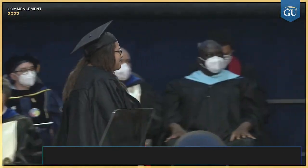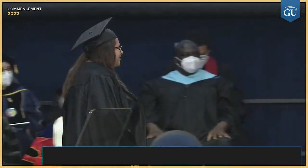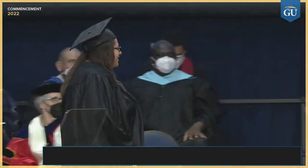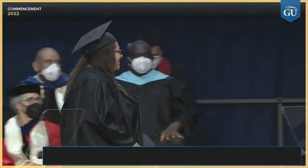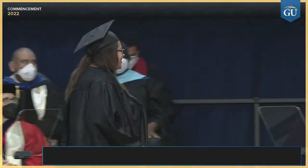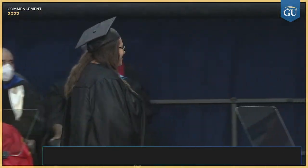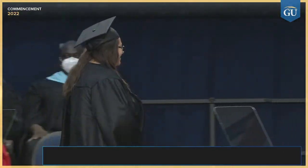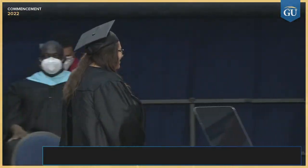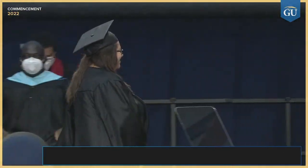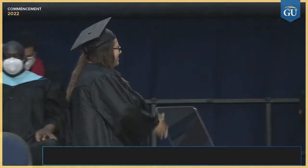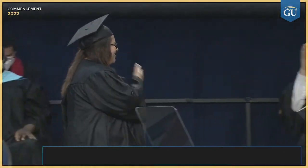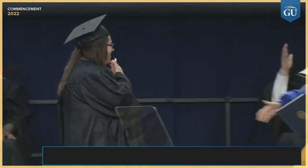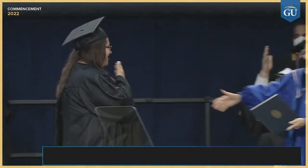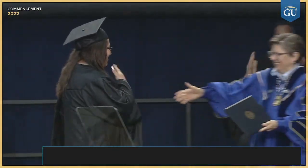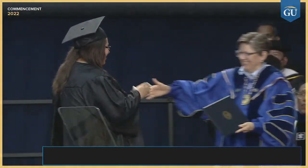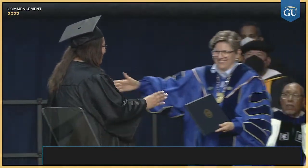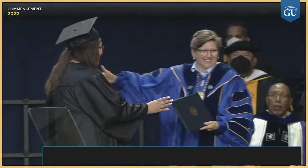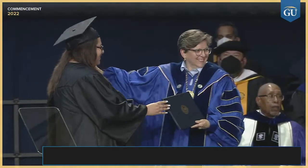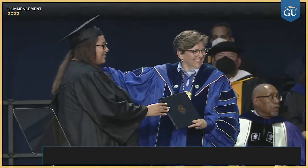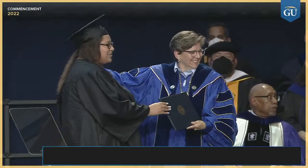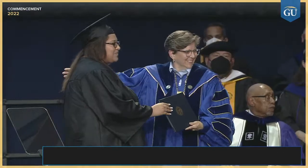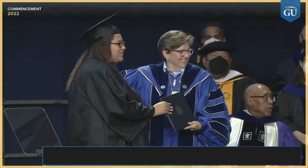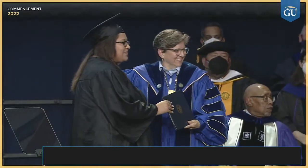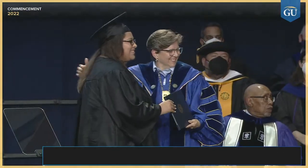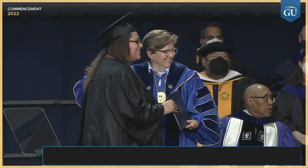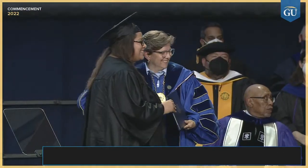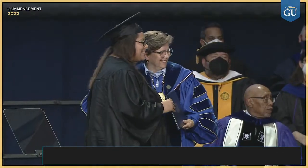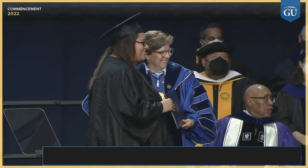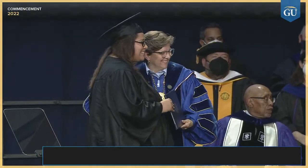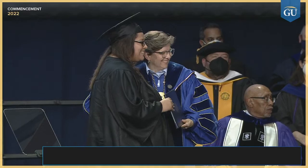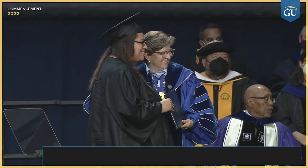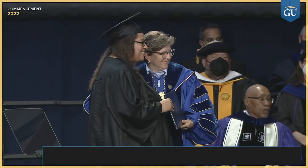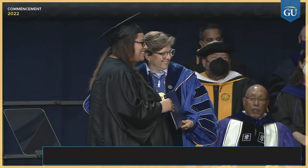Stephanie Boundary, Bachelor of Arts, magna cum laude.